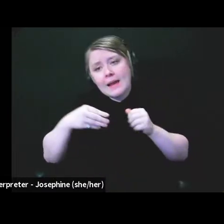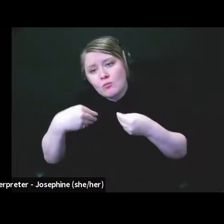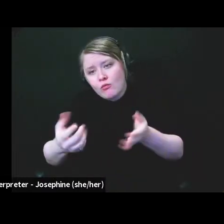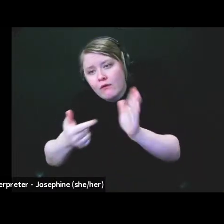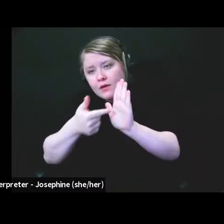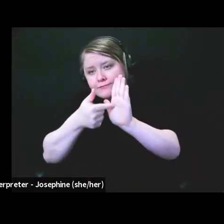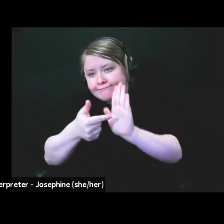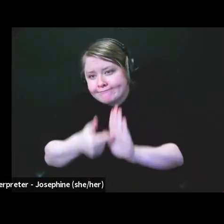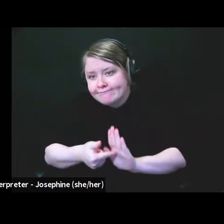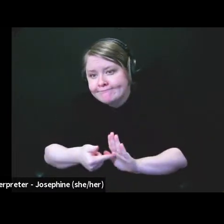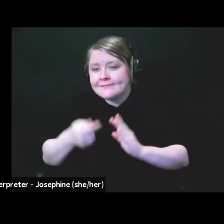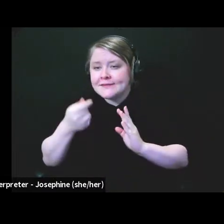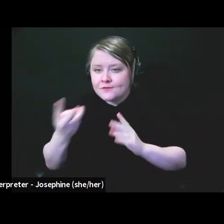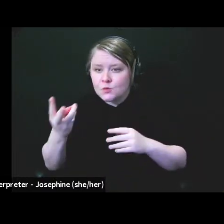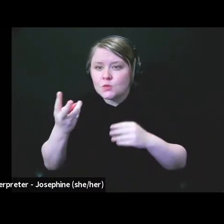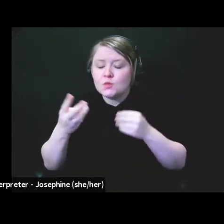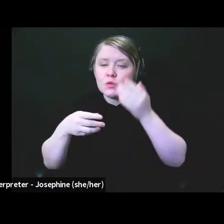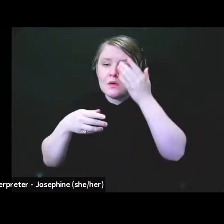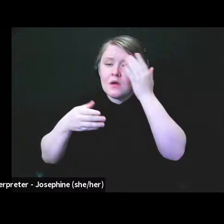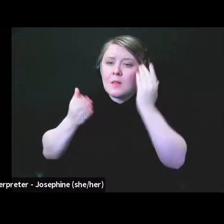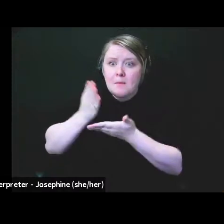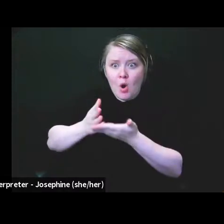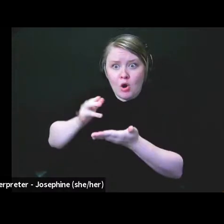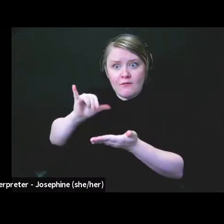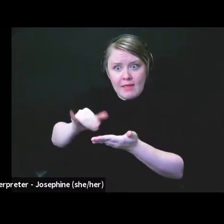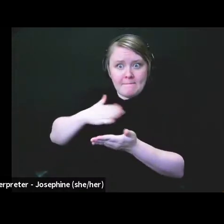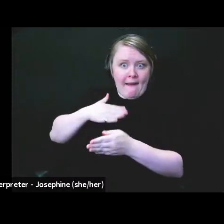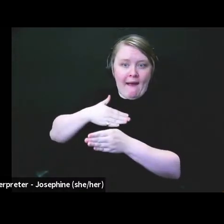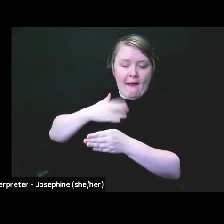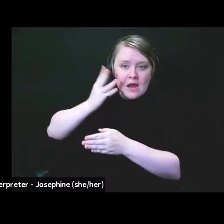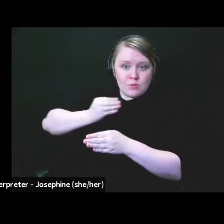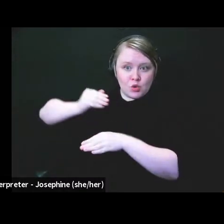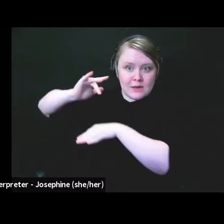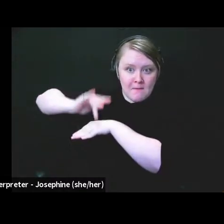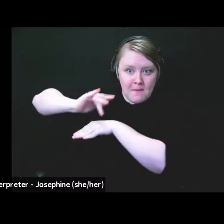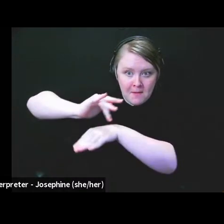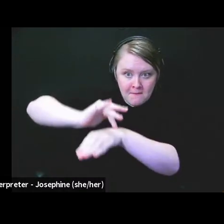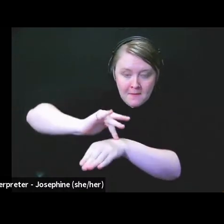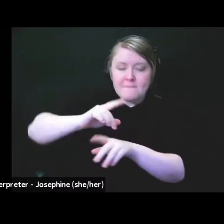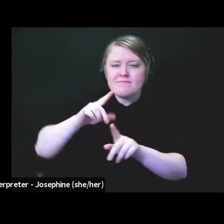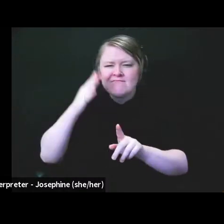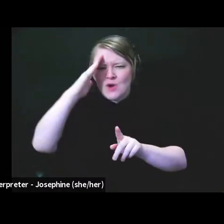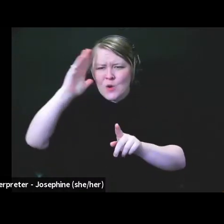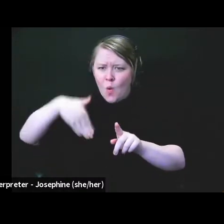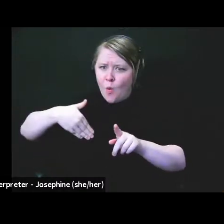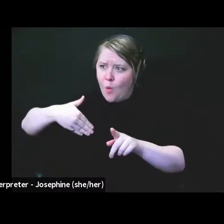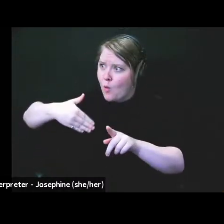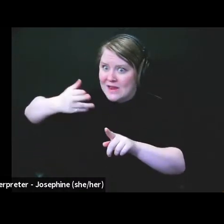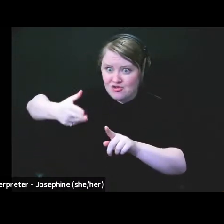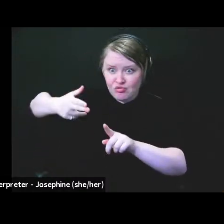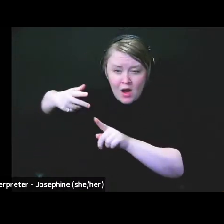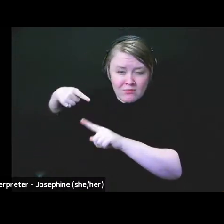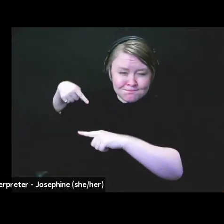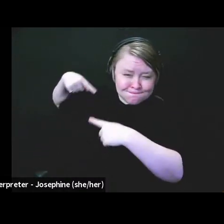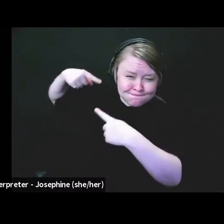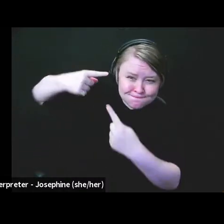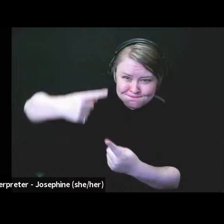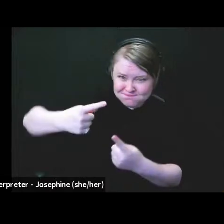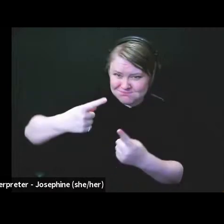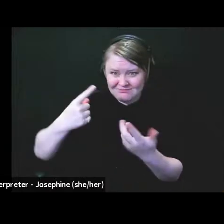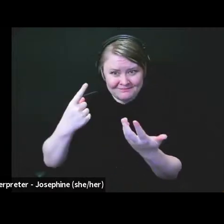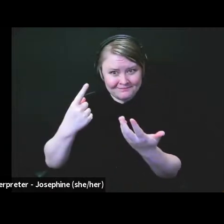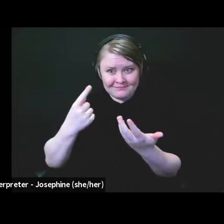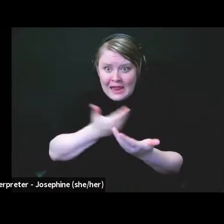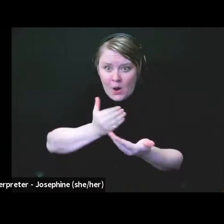examples that are part of the lineage that I touch, right? But what we know is that this lineage is infinite, right? And that our